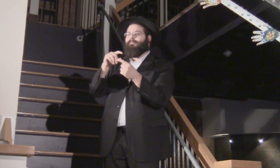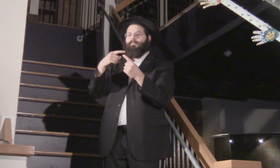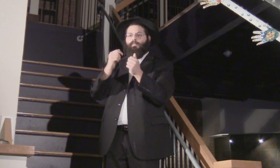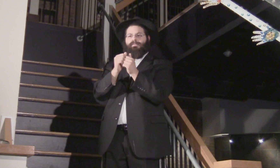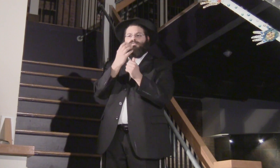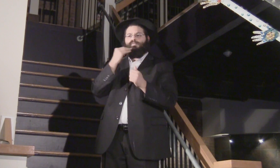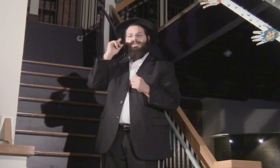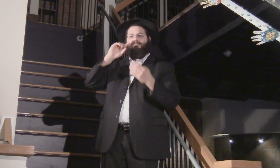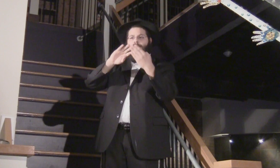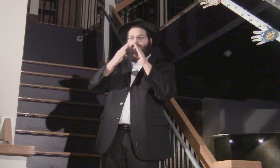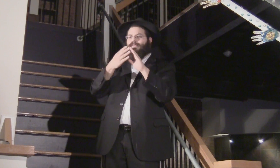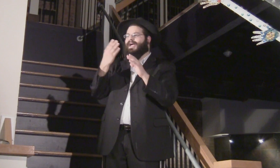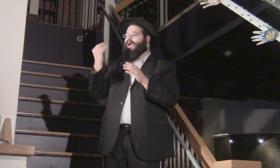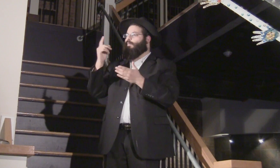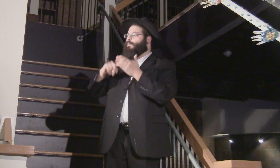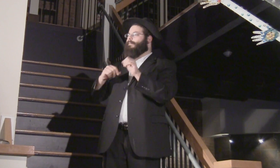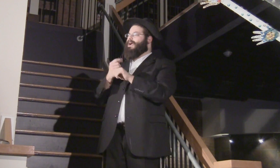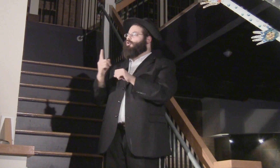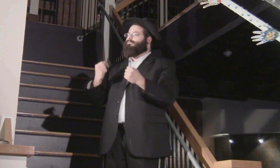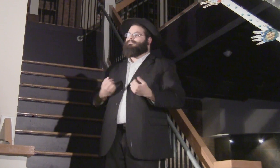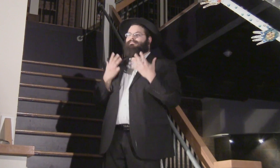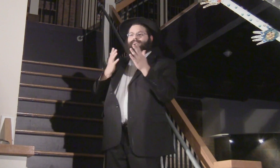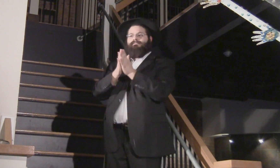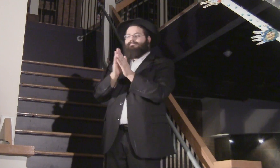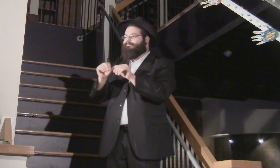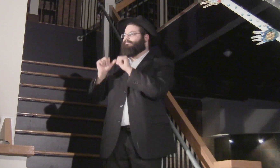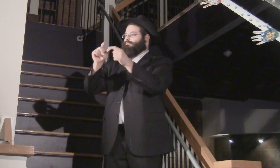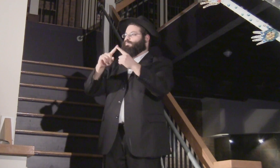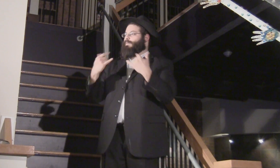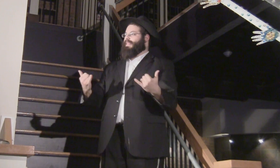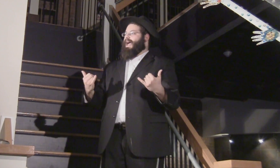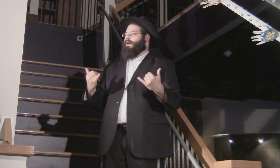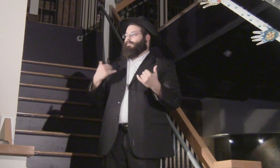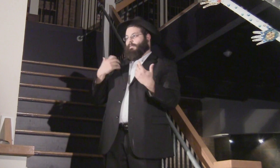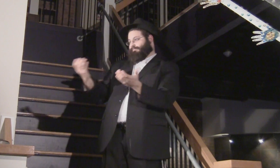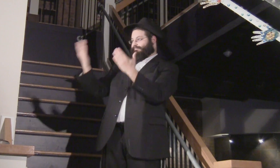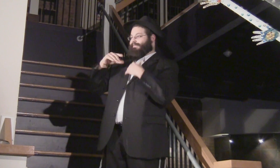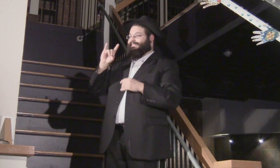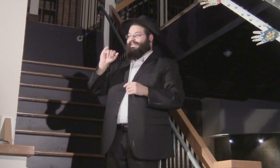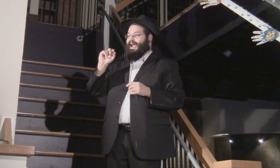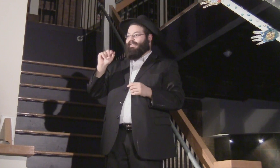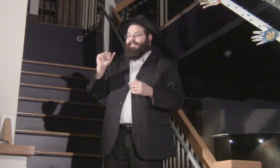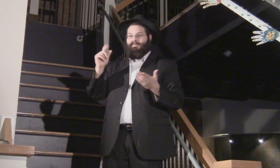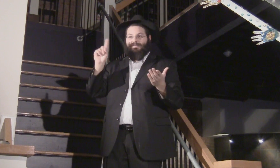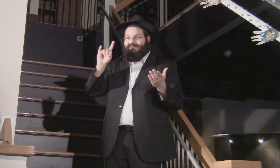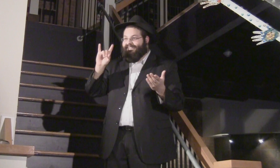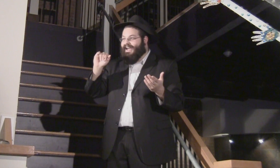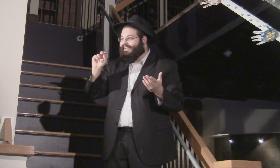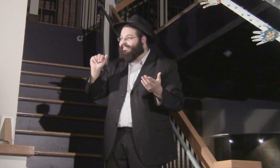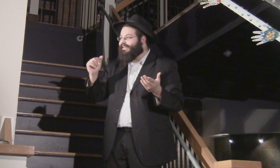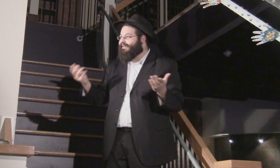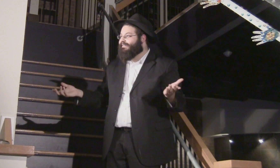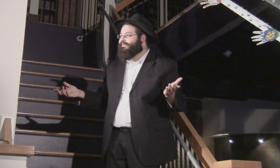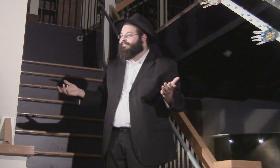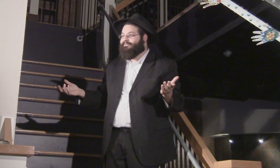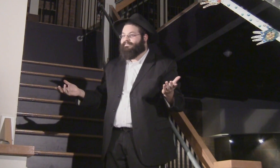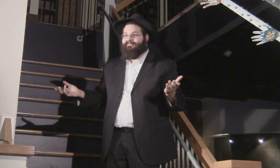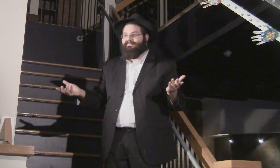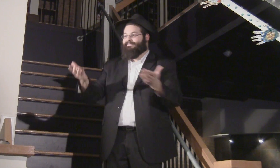about why she's involved with the Jewish chef community here and what made her inspired. So, right? Come on, Diana, come on up. Where are you?